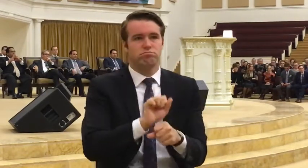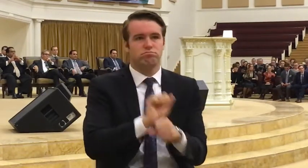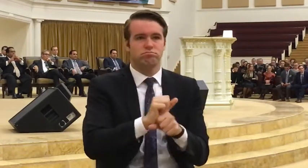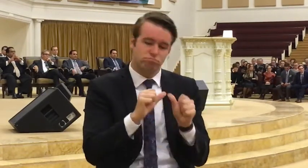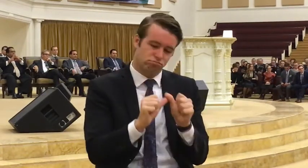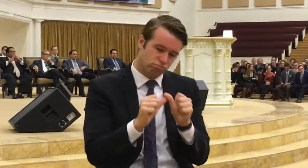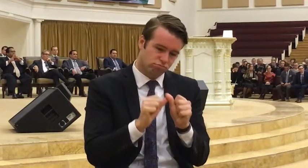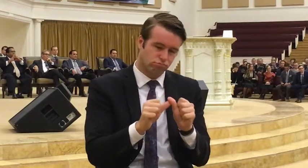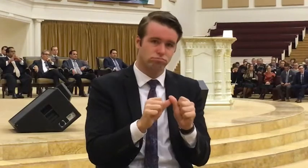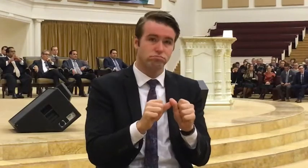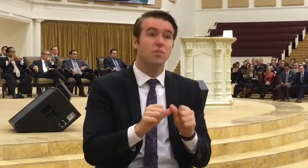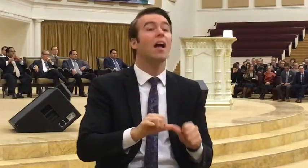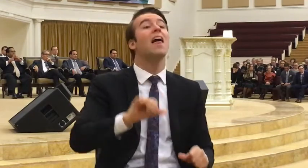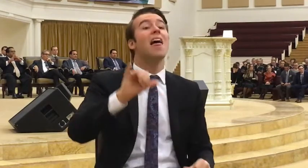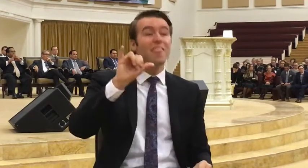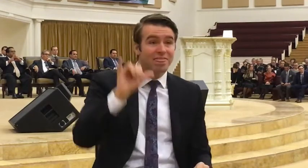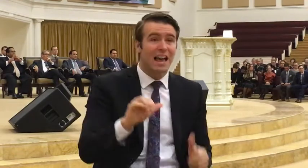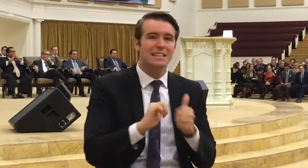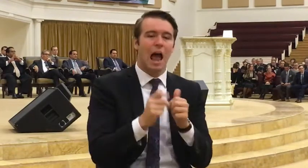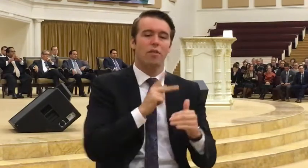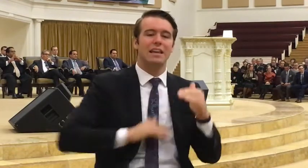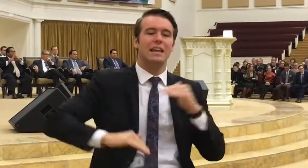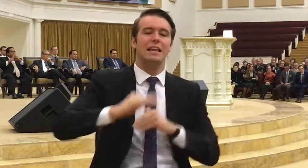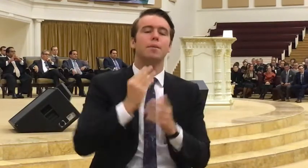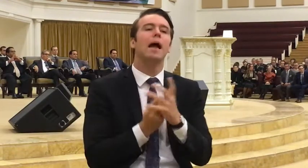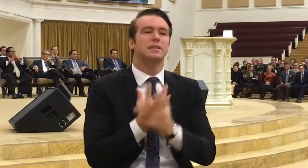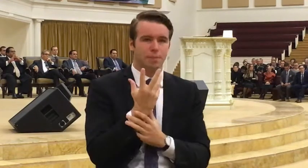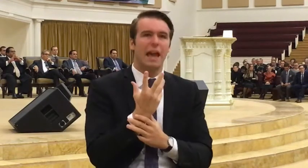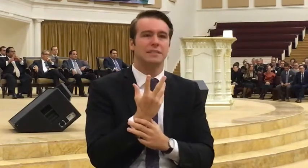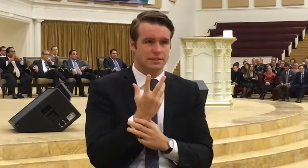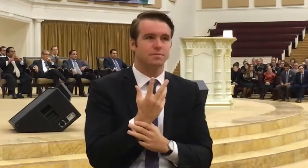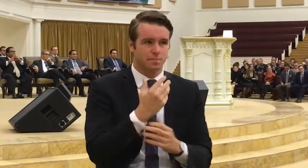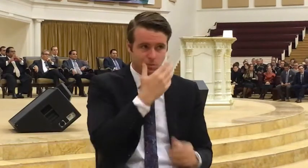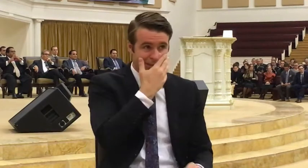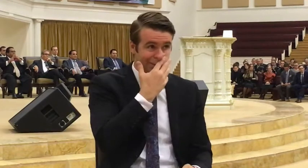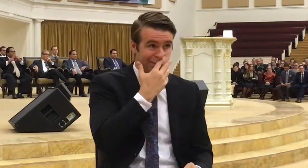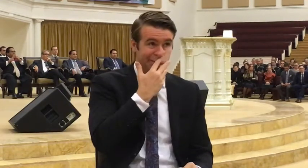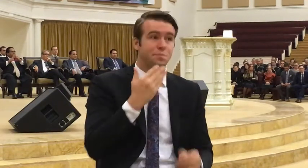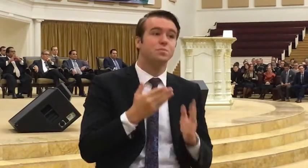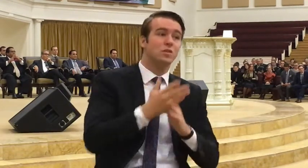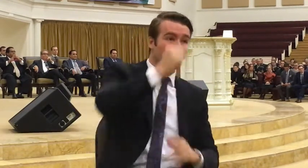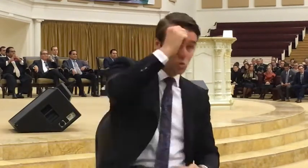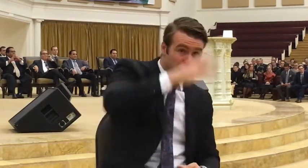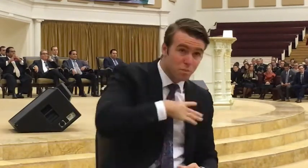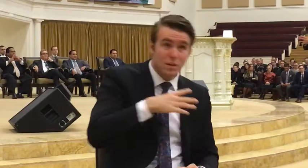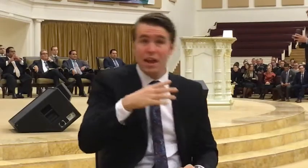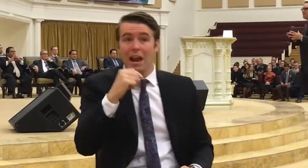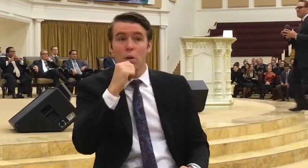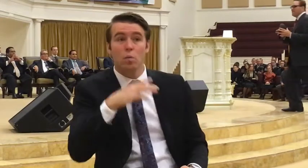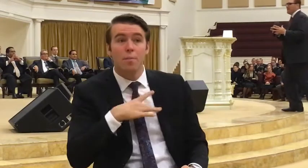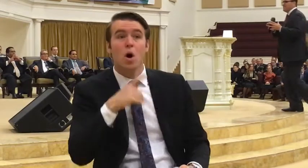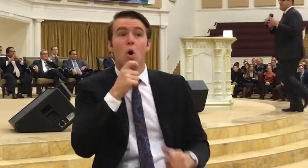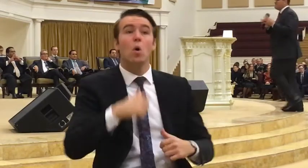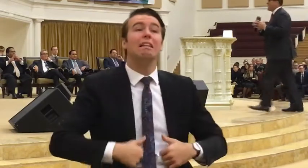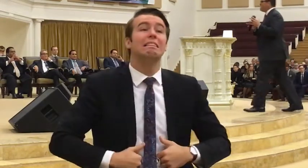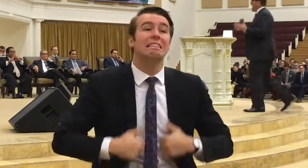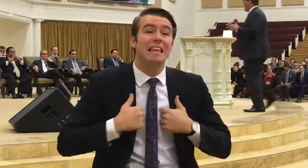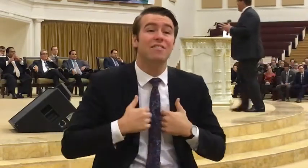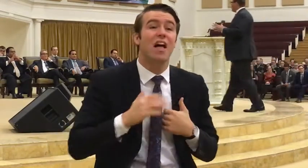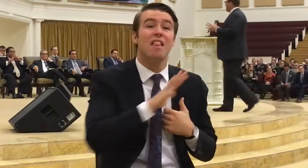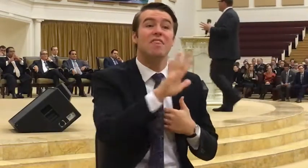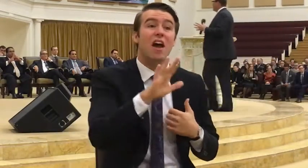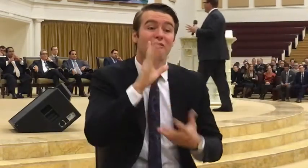And that's the way the kingdom expands. By men and women that live their